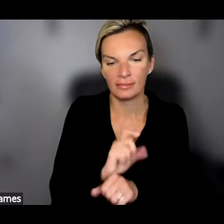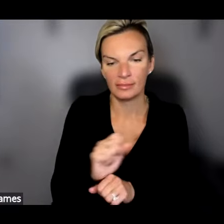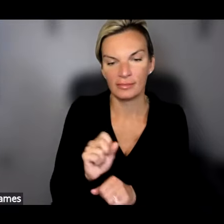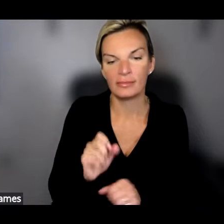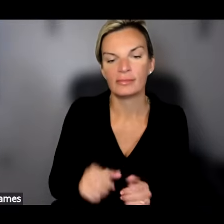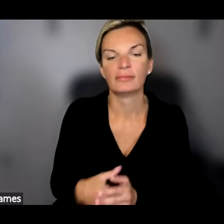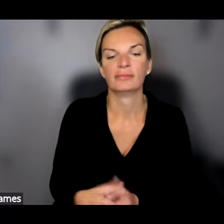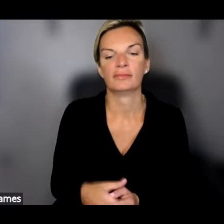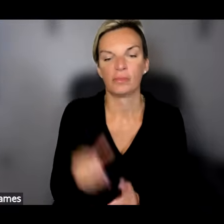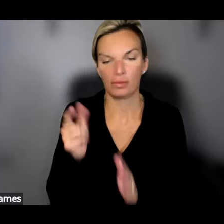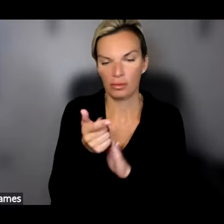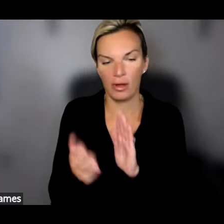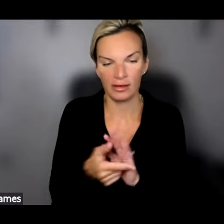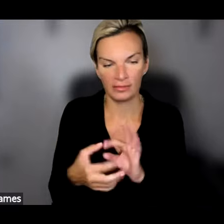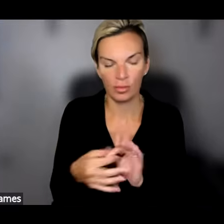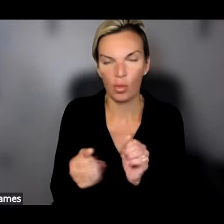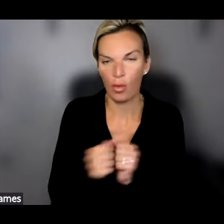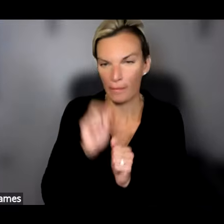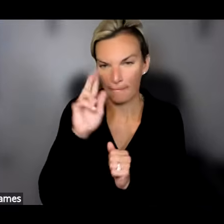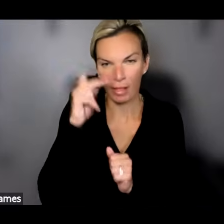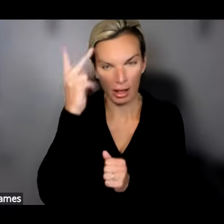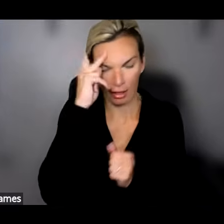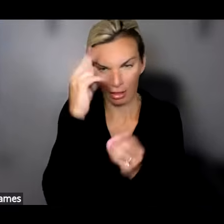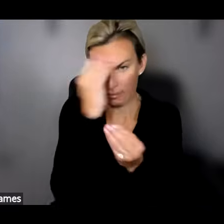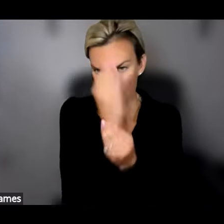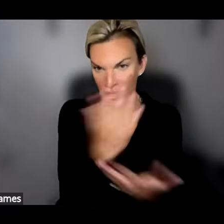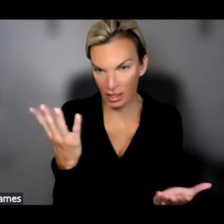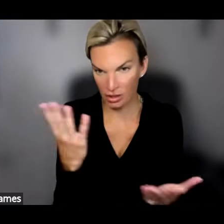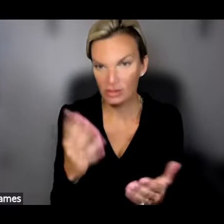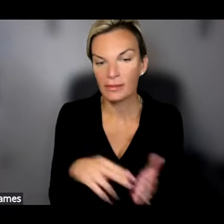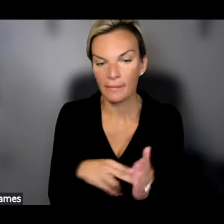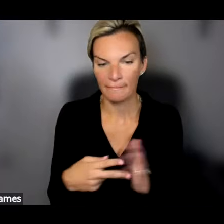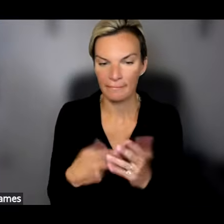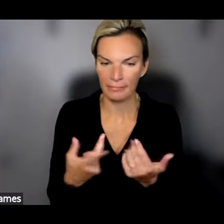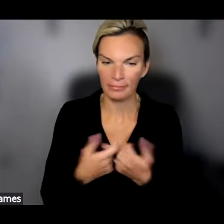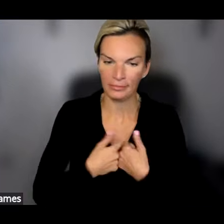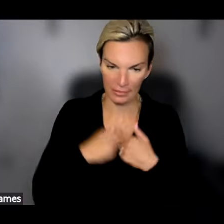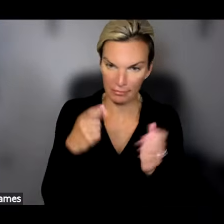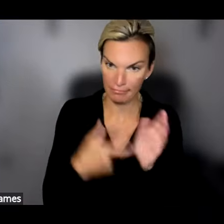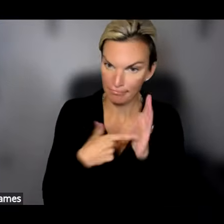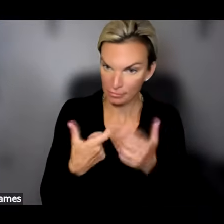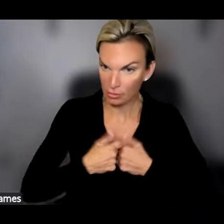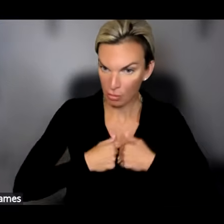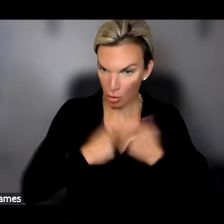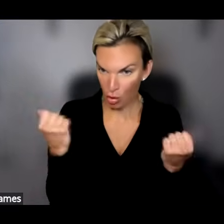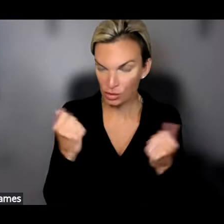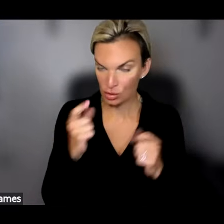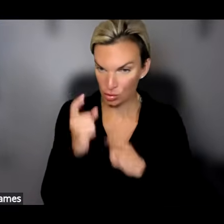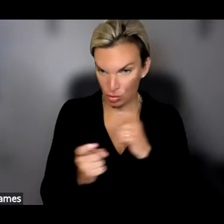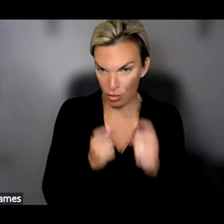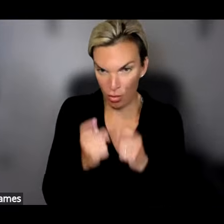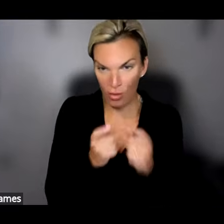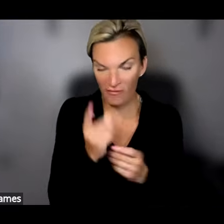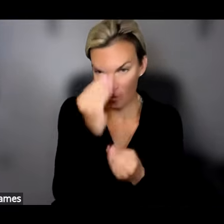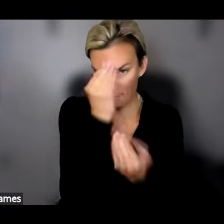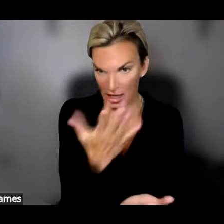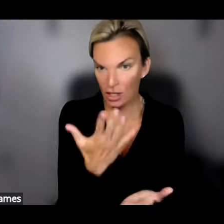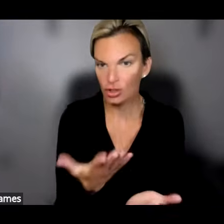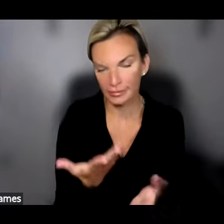communications, including those requiring disclosing donor information, to apply to communications clearly identifying candidates for ballot